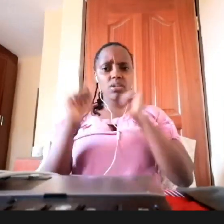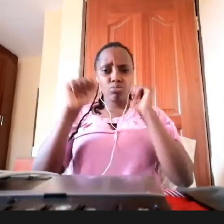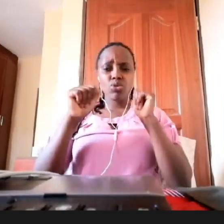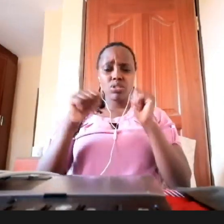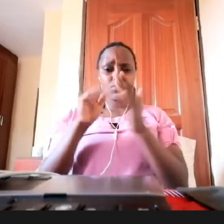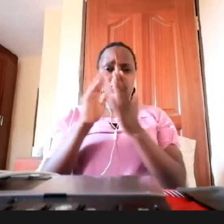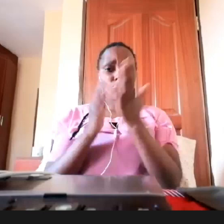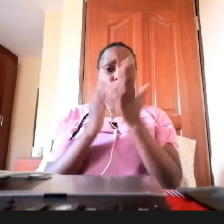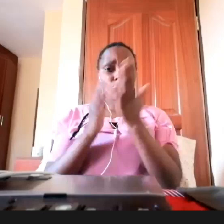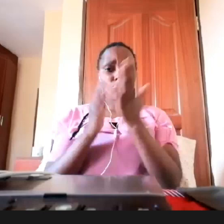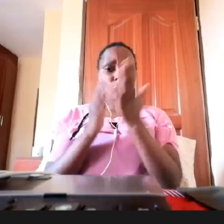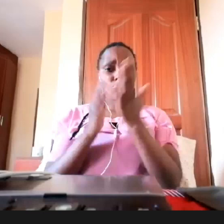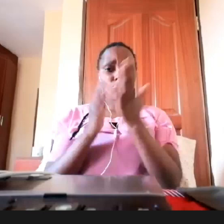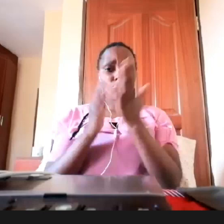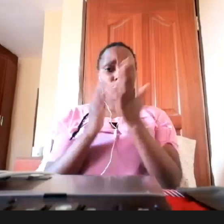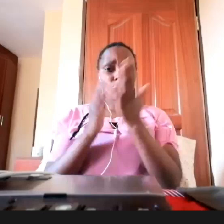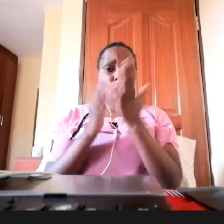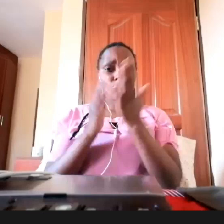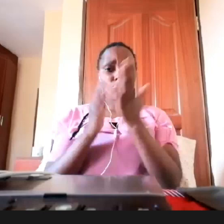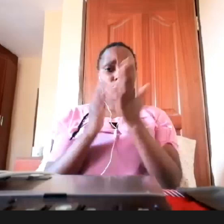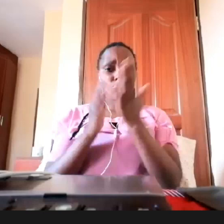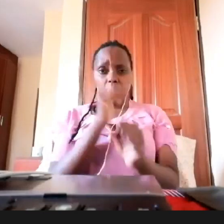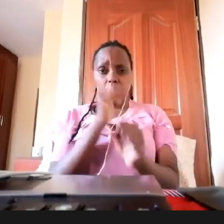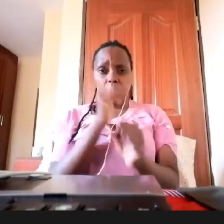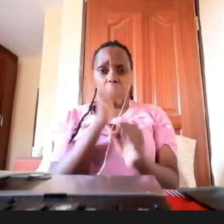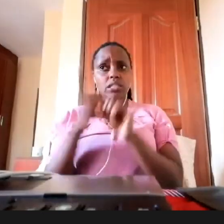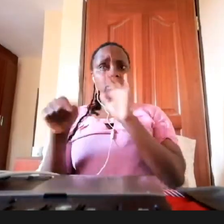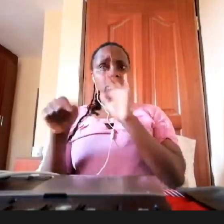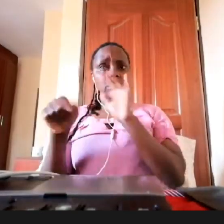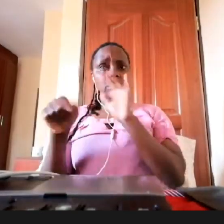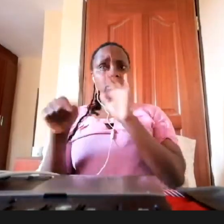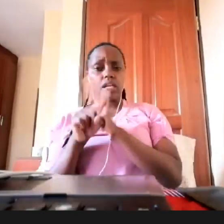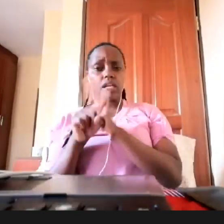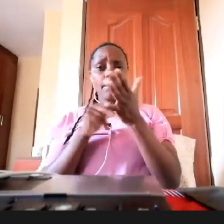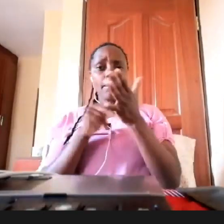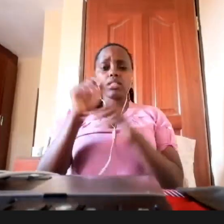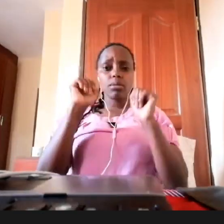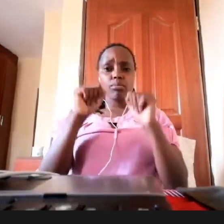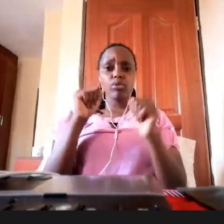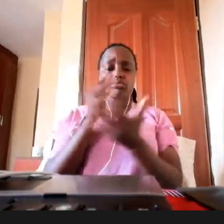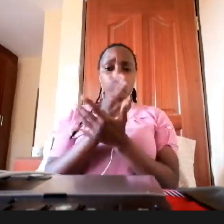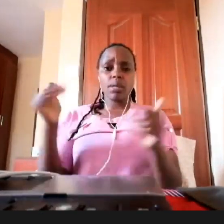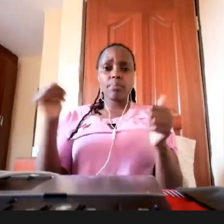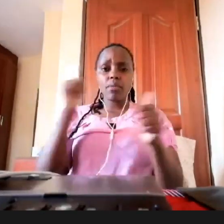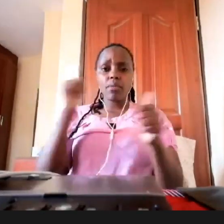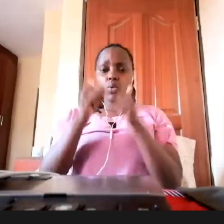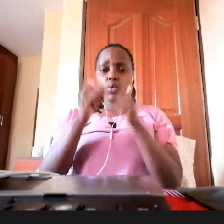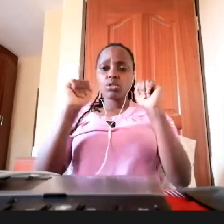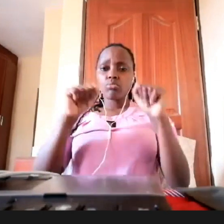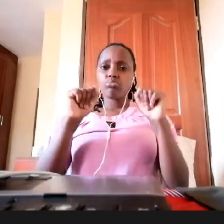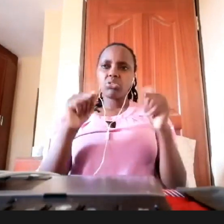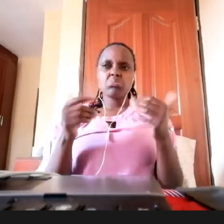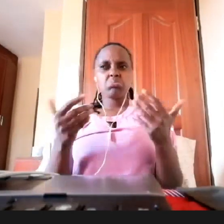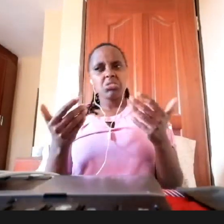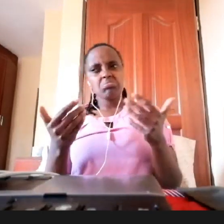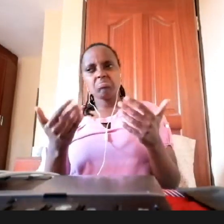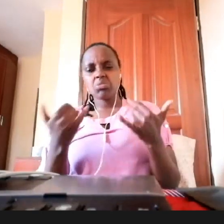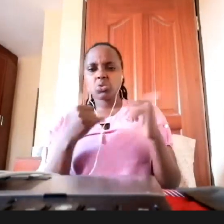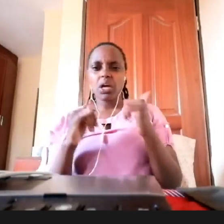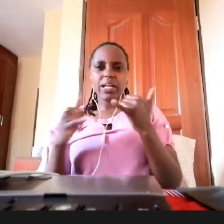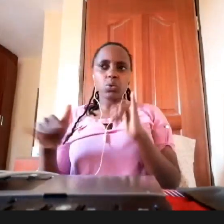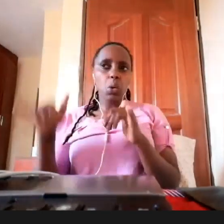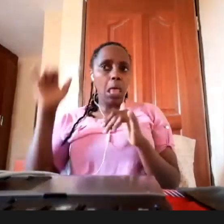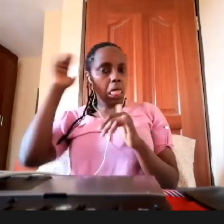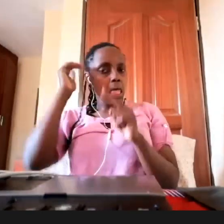propose? Is it affecting your work negatively? This could be something that we would like to also hear from